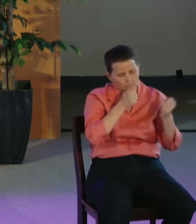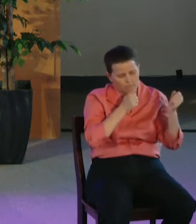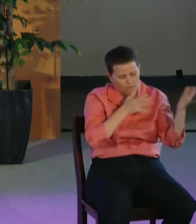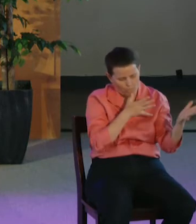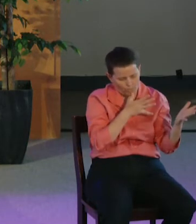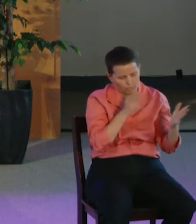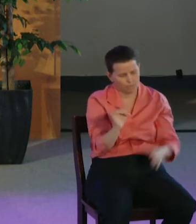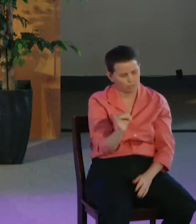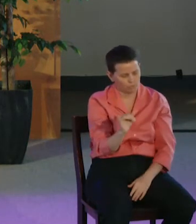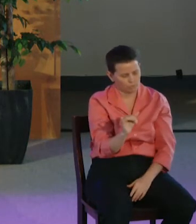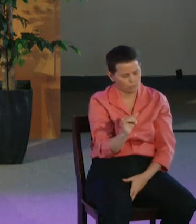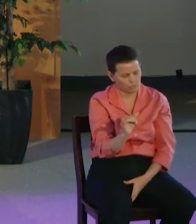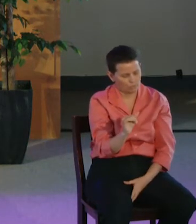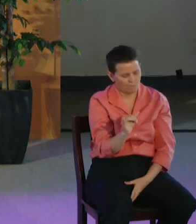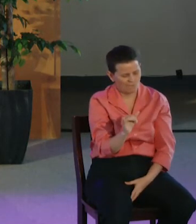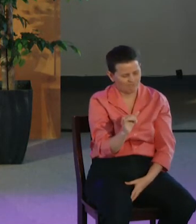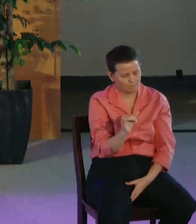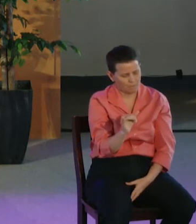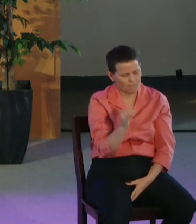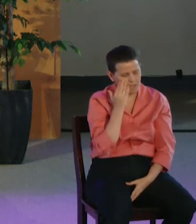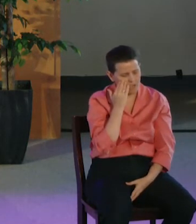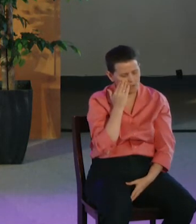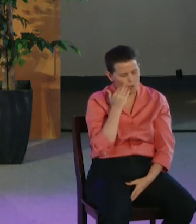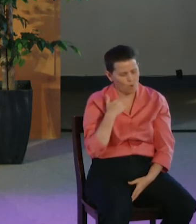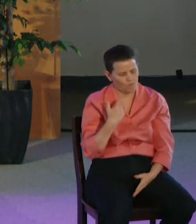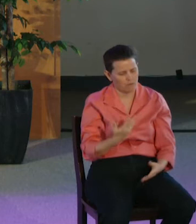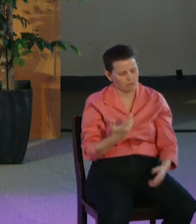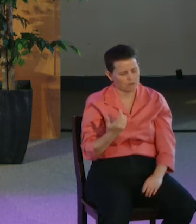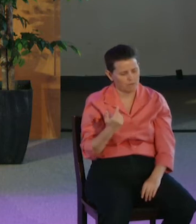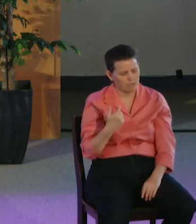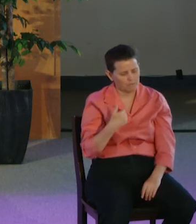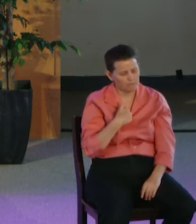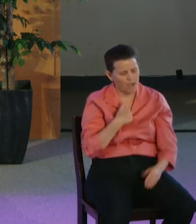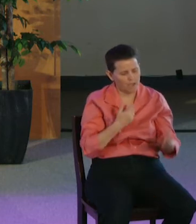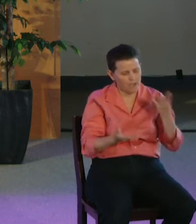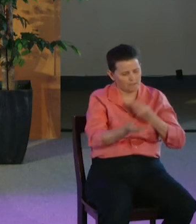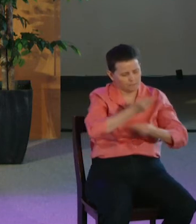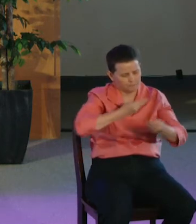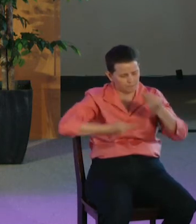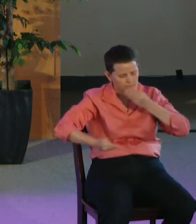dance of energies and polarities between the masculine and feminine, all residing within me.